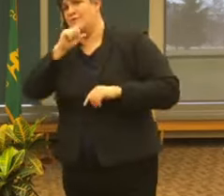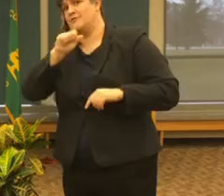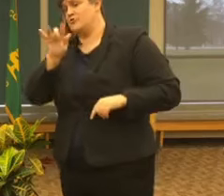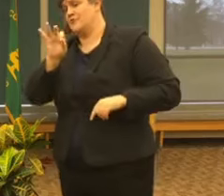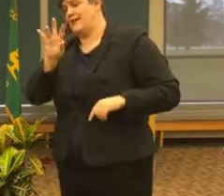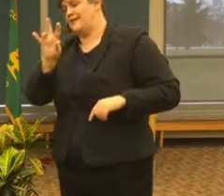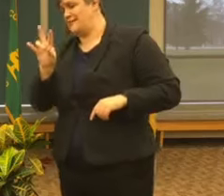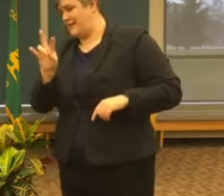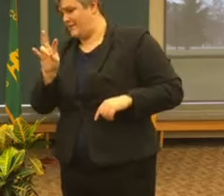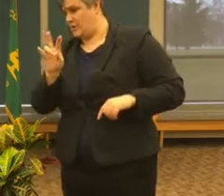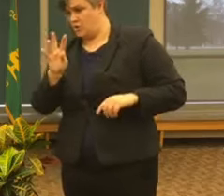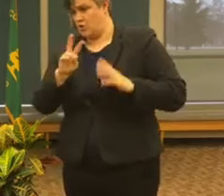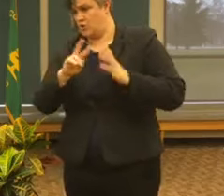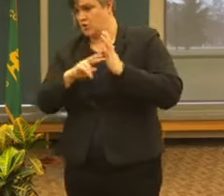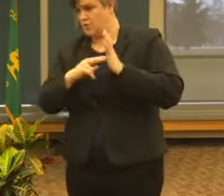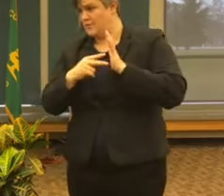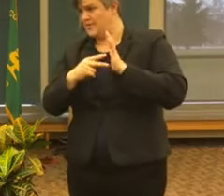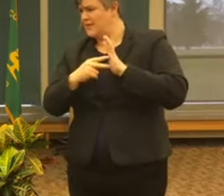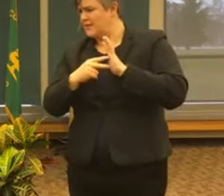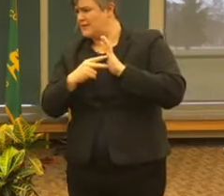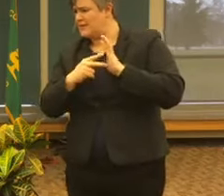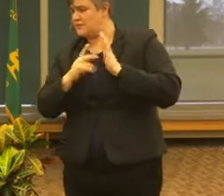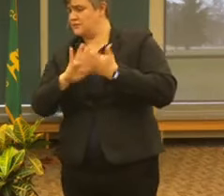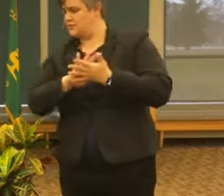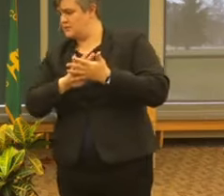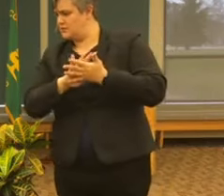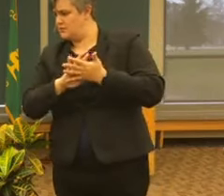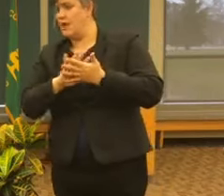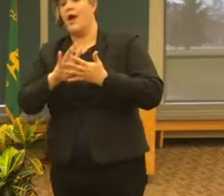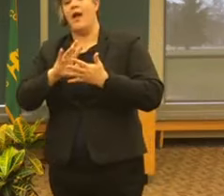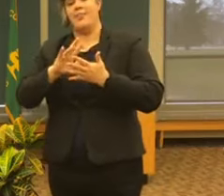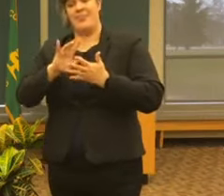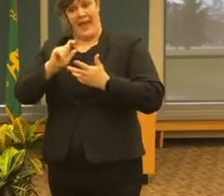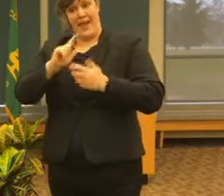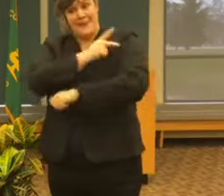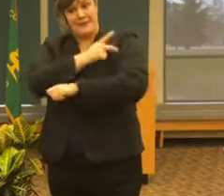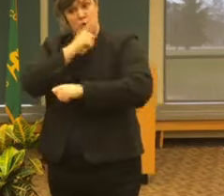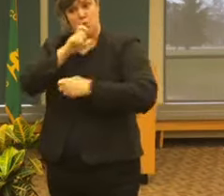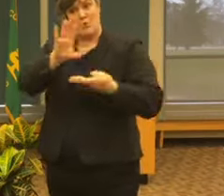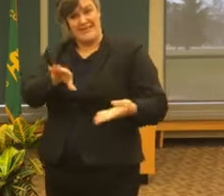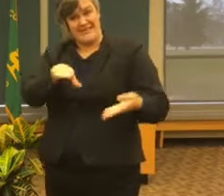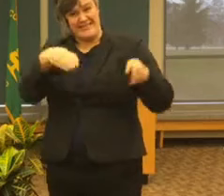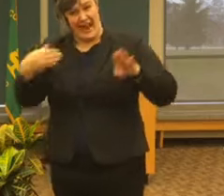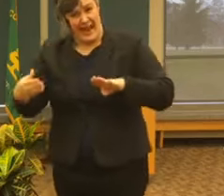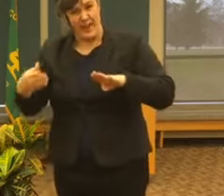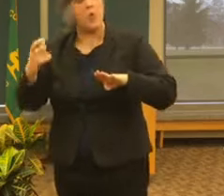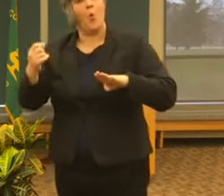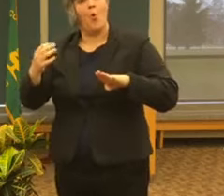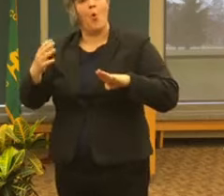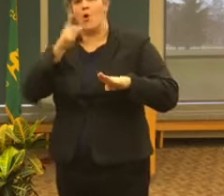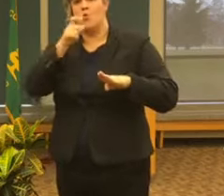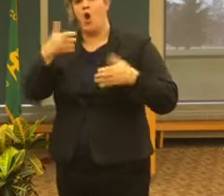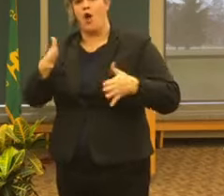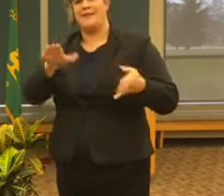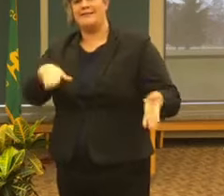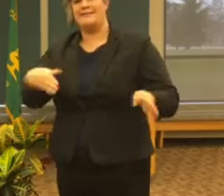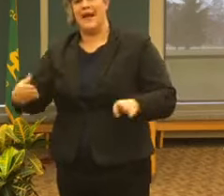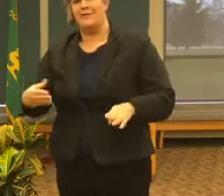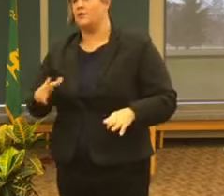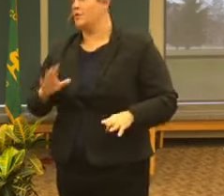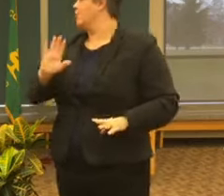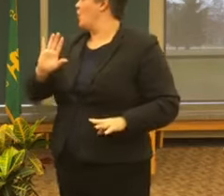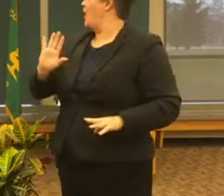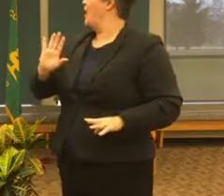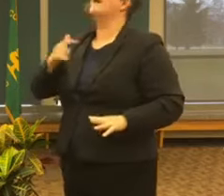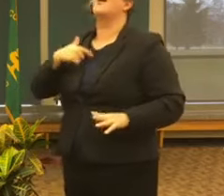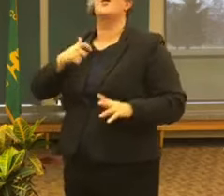clarify whether or not we're talking about patients who have died versus, No, those are, I'm